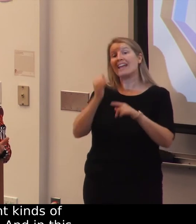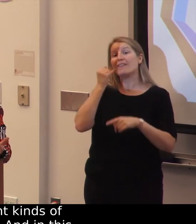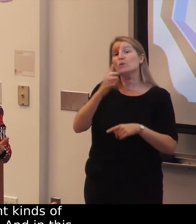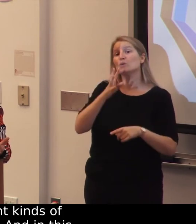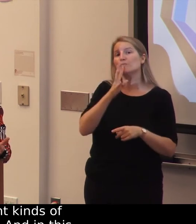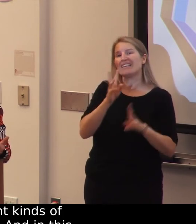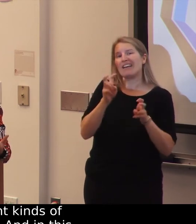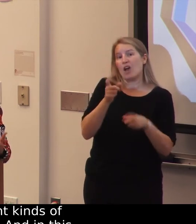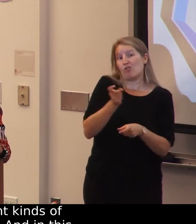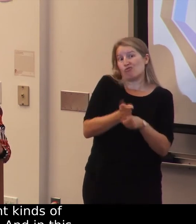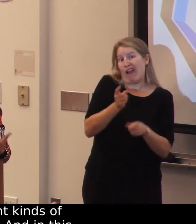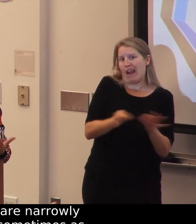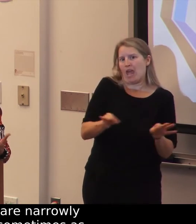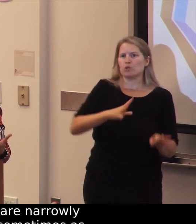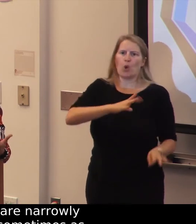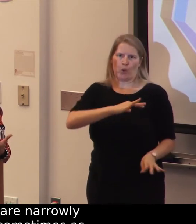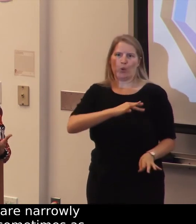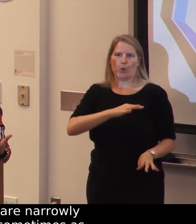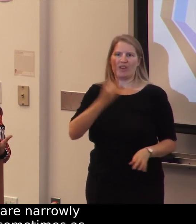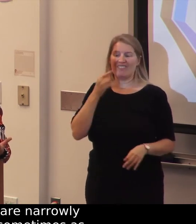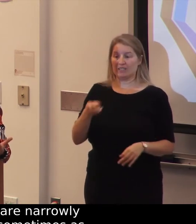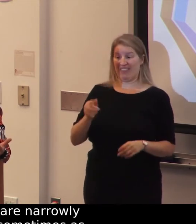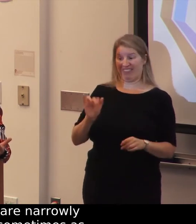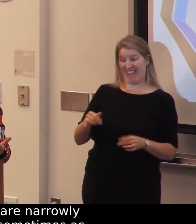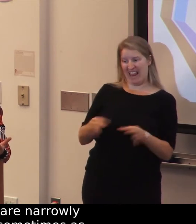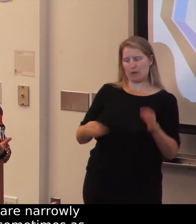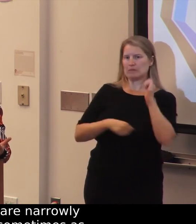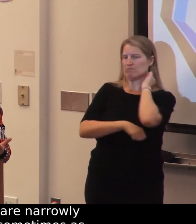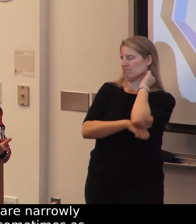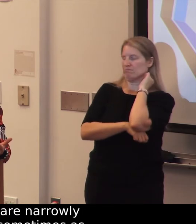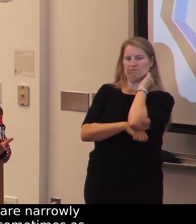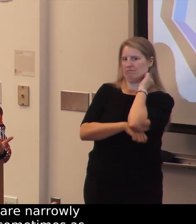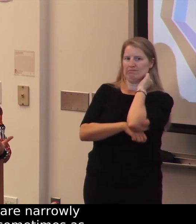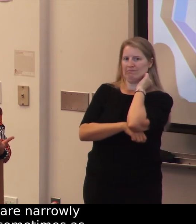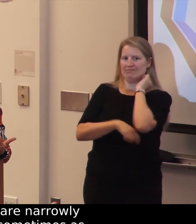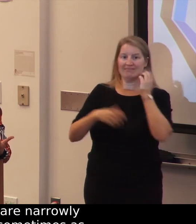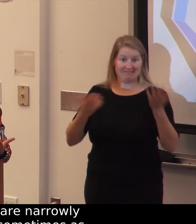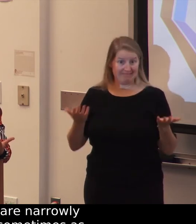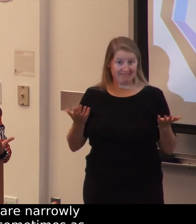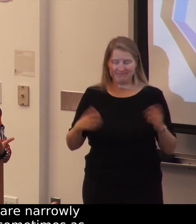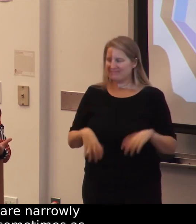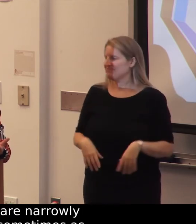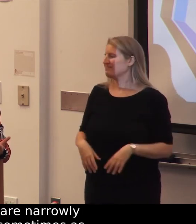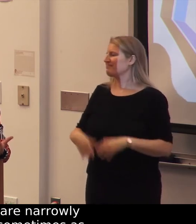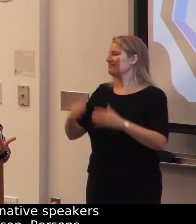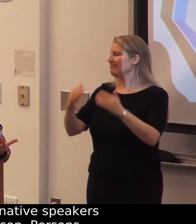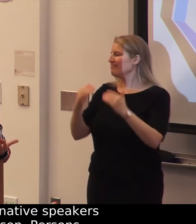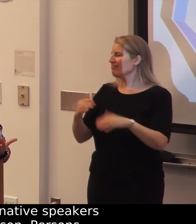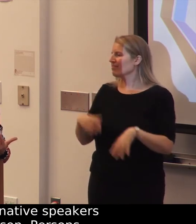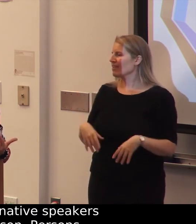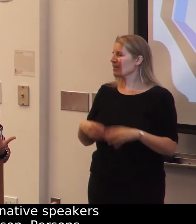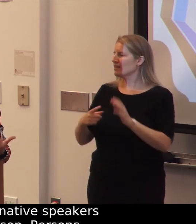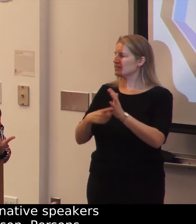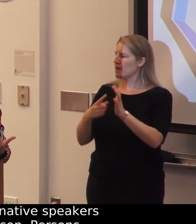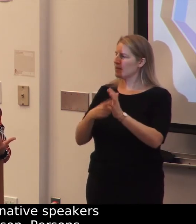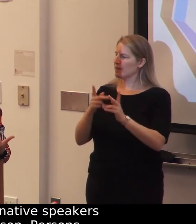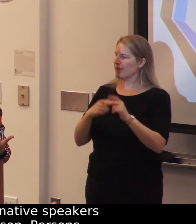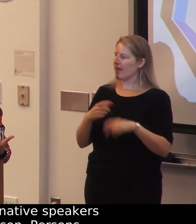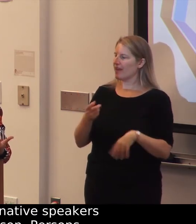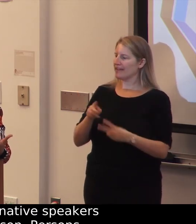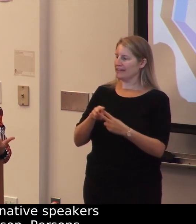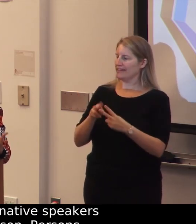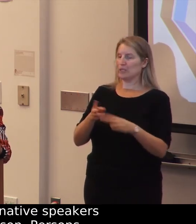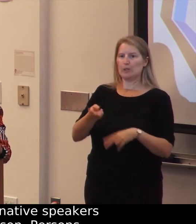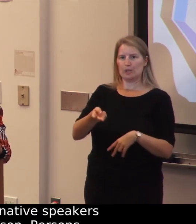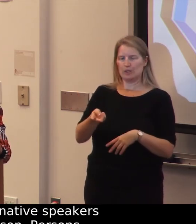bilingualism. Okay. And in this national ideological discourse, bilinguals are narrowly described sometimes as two educated